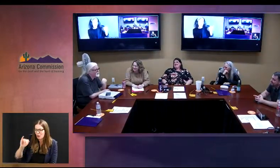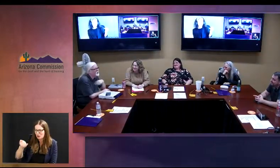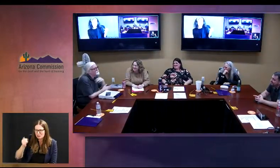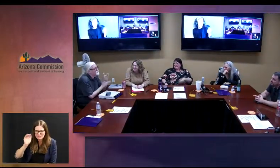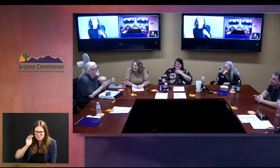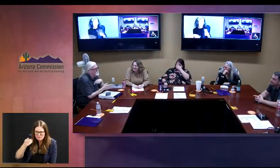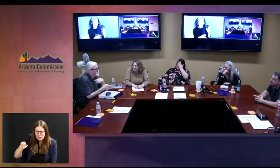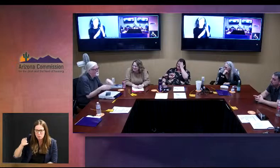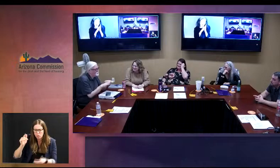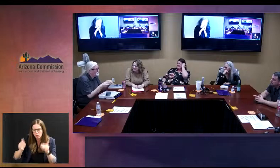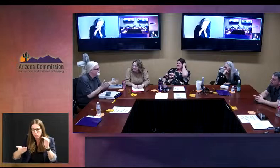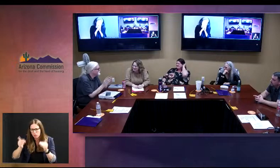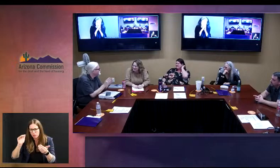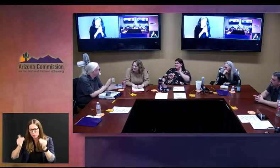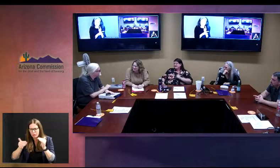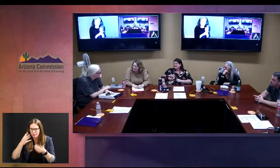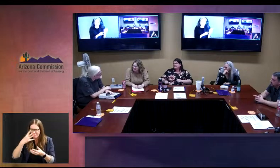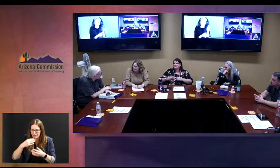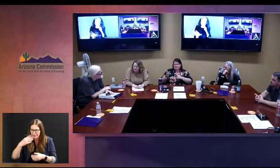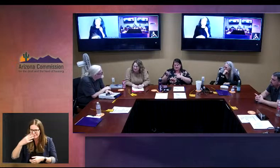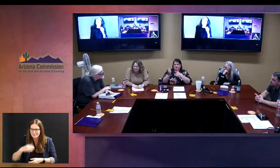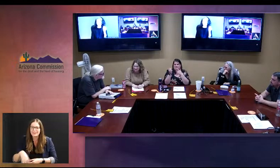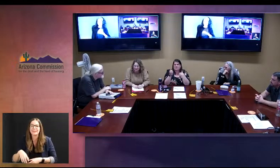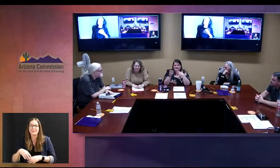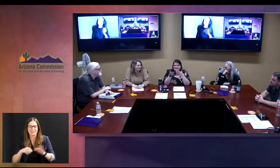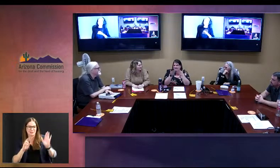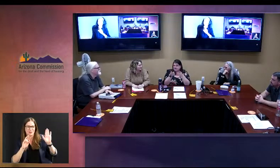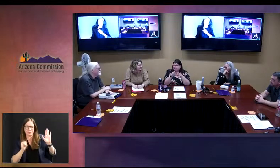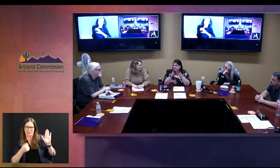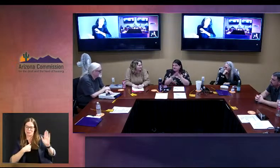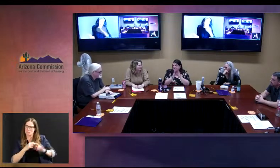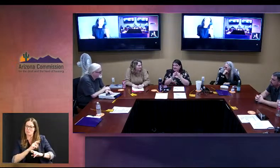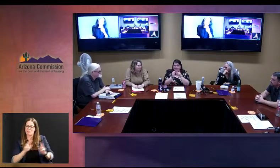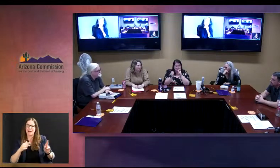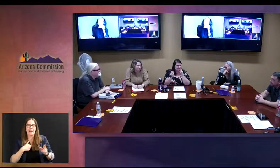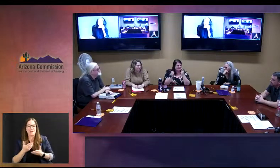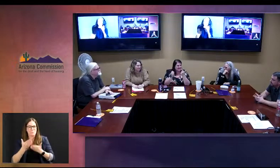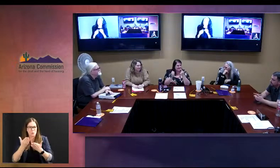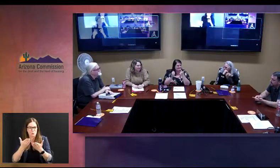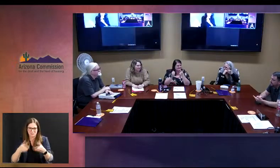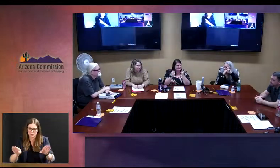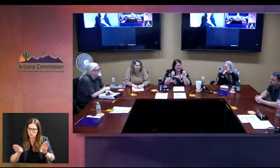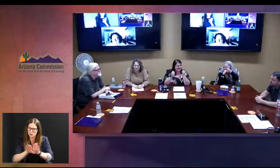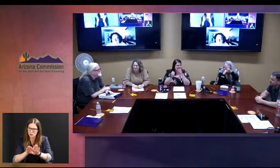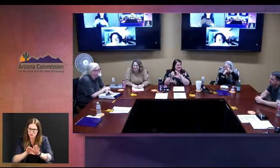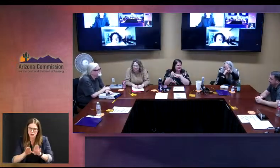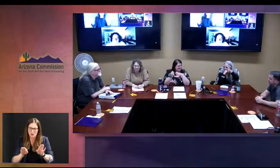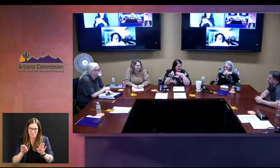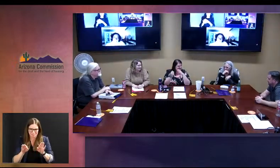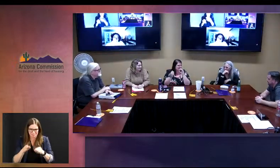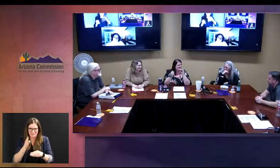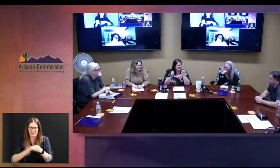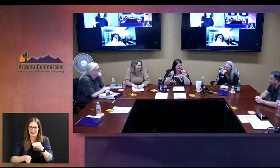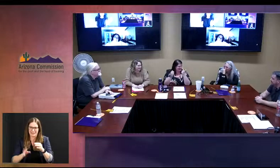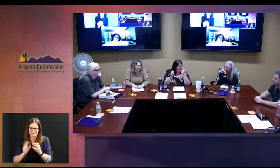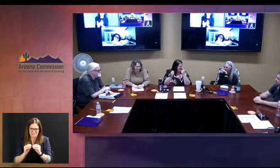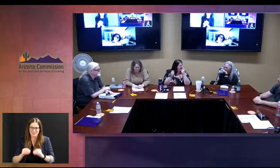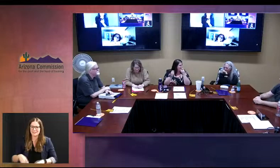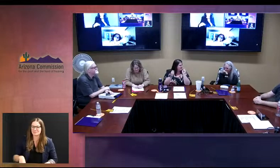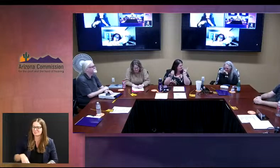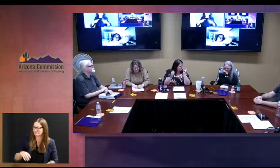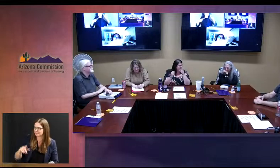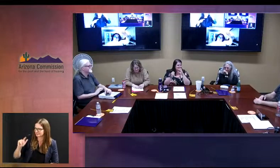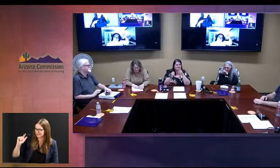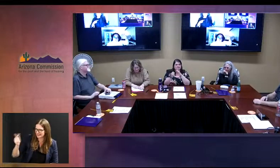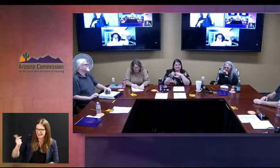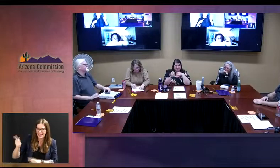there. Yes, I'm ready to go back home. I move to adjourn the session. This is Commissioner Stanko. We have a motion. We have a second from